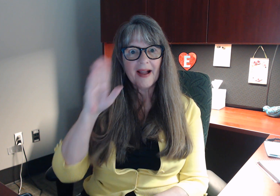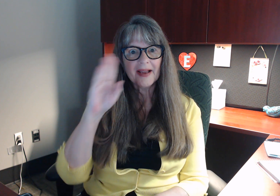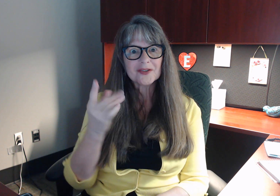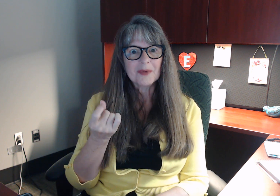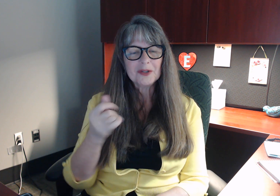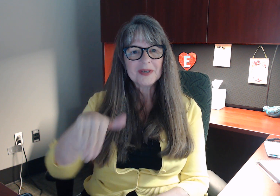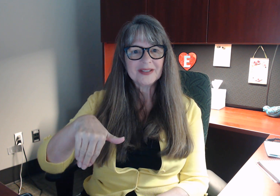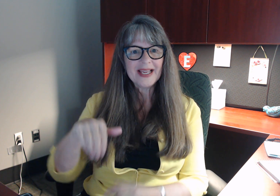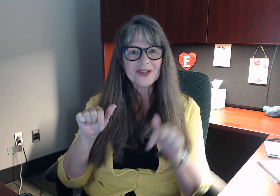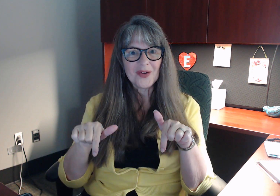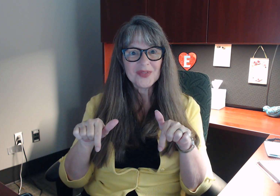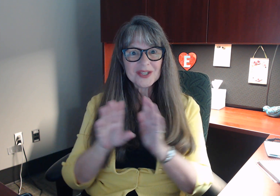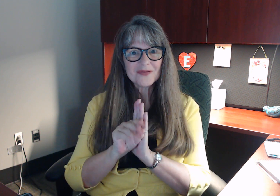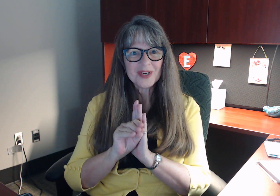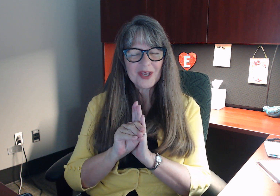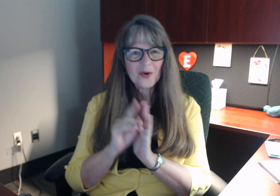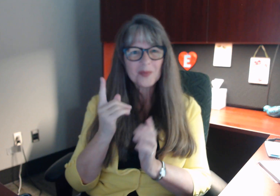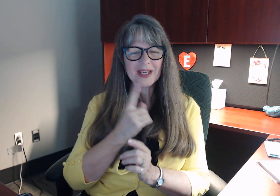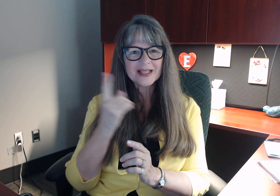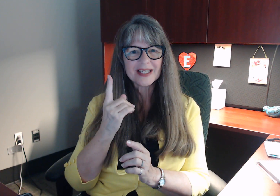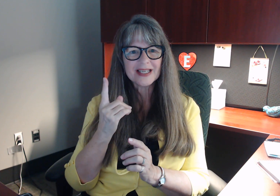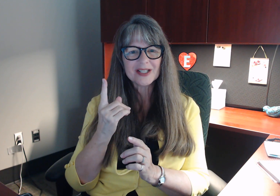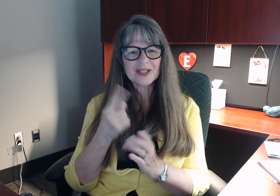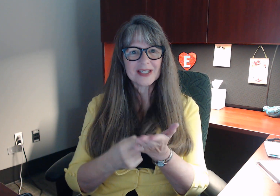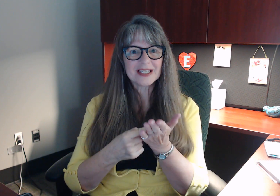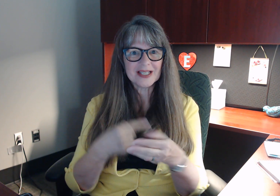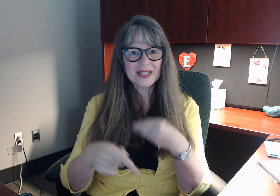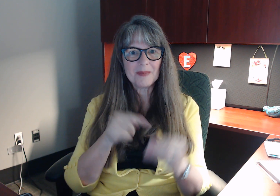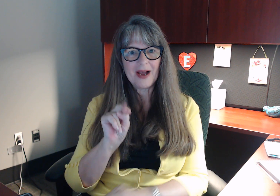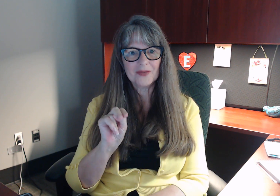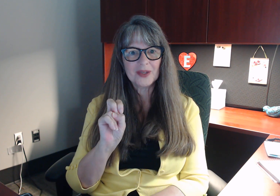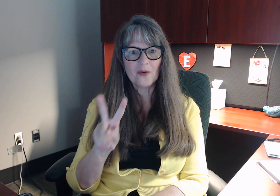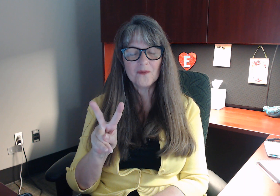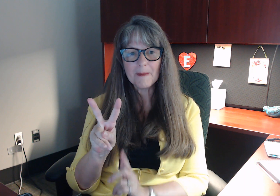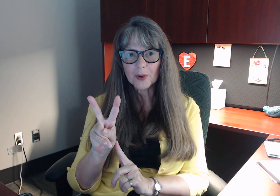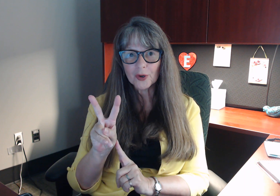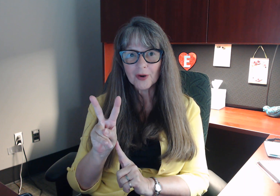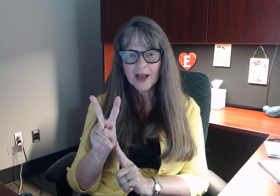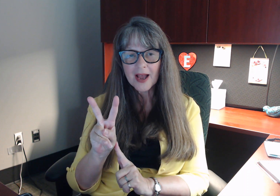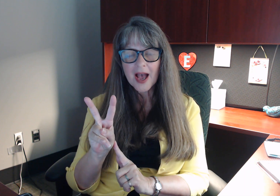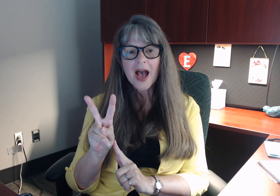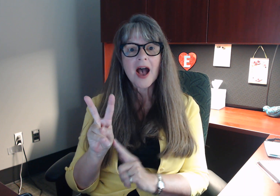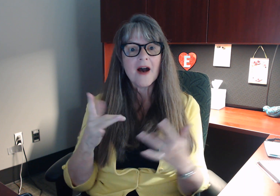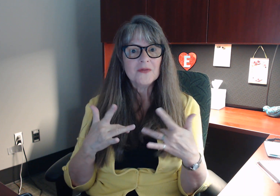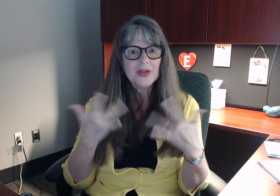Hi, so I'm a little bit late on this video because it is discussing about November